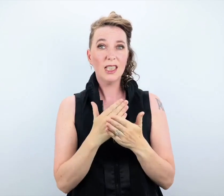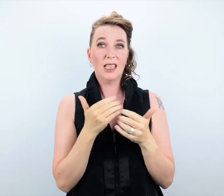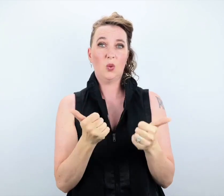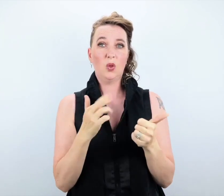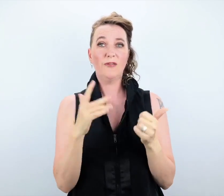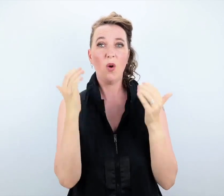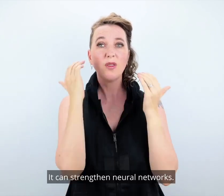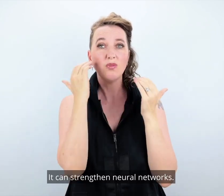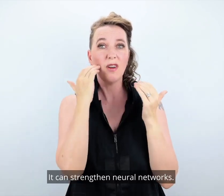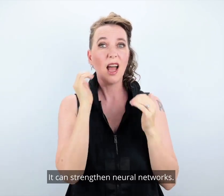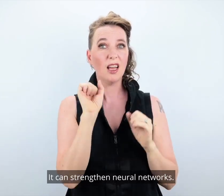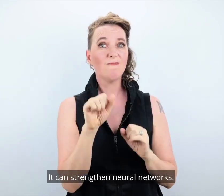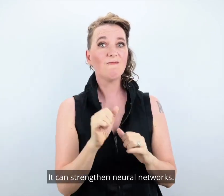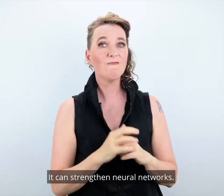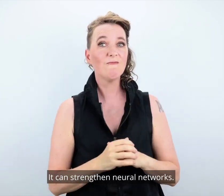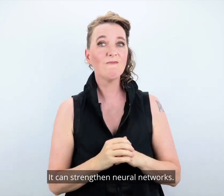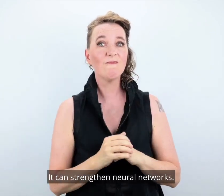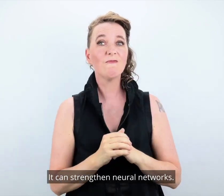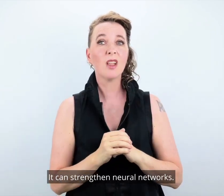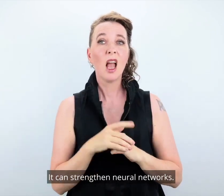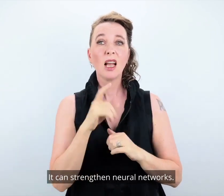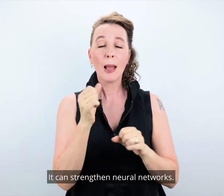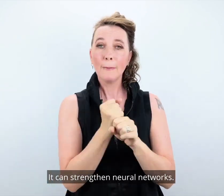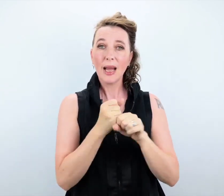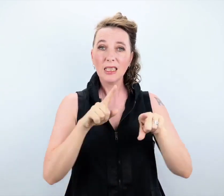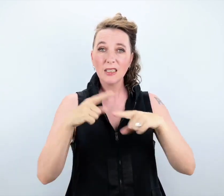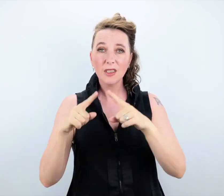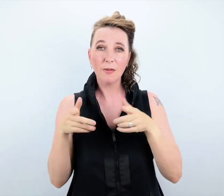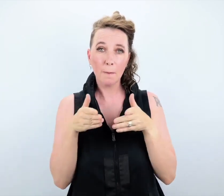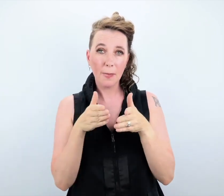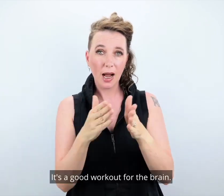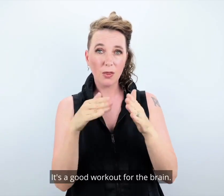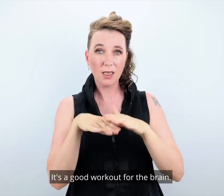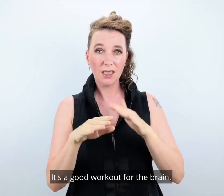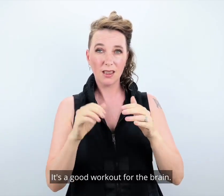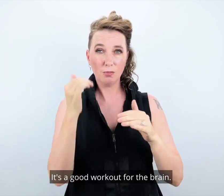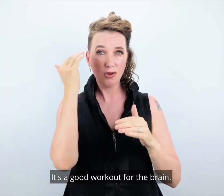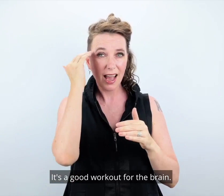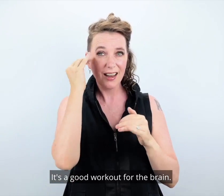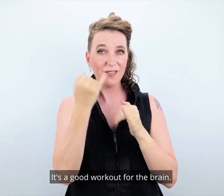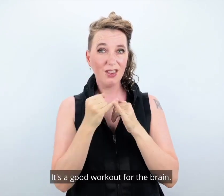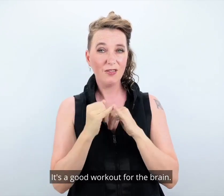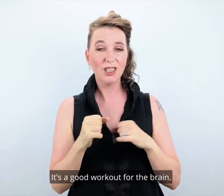It can strengthen neural networks. It's a good workout for the brain.